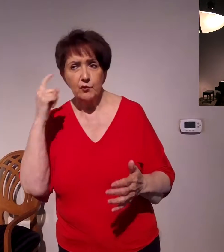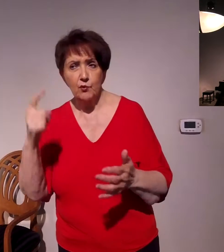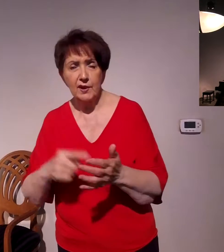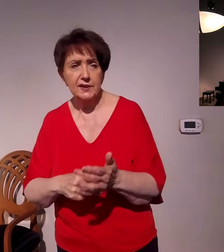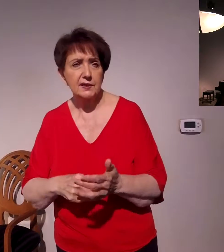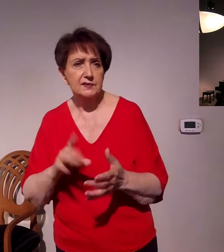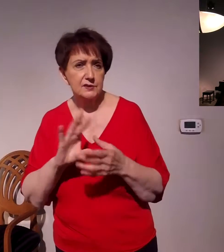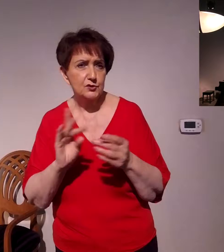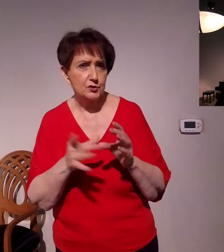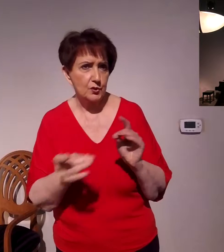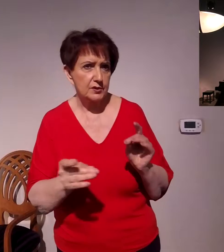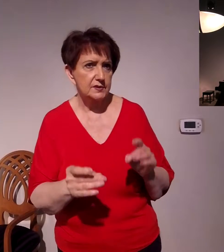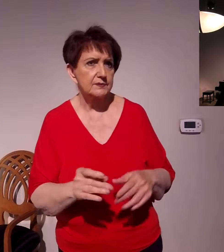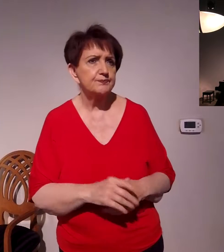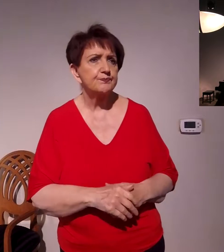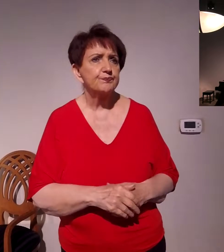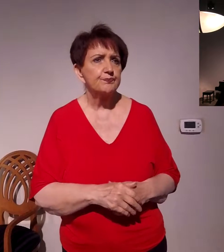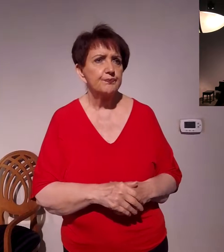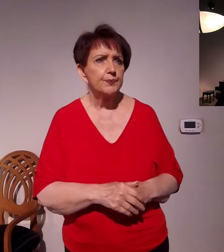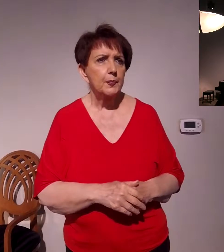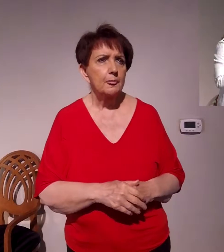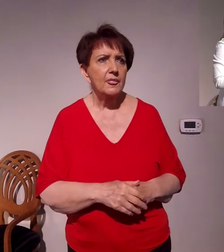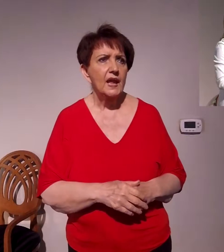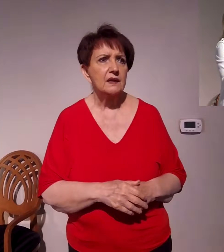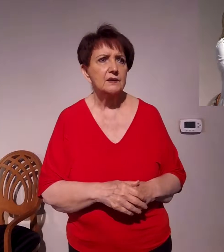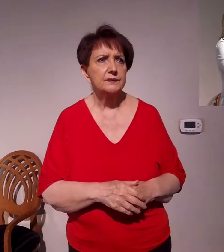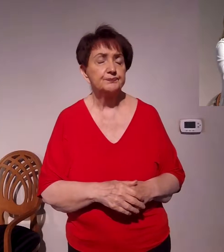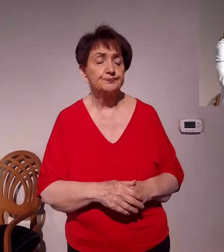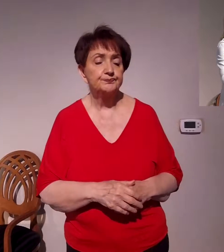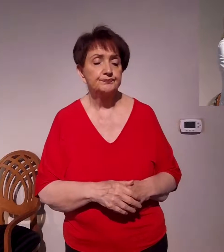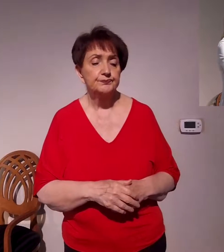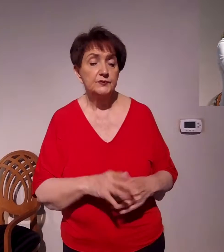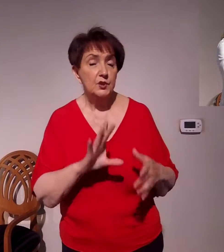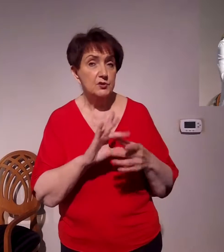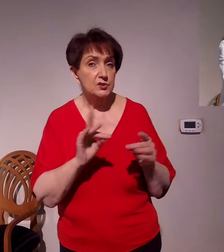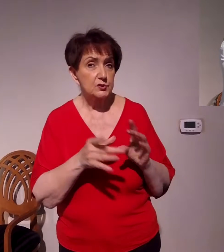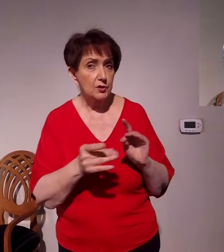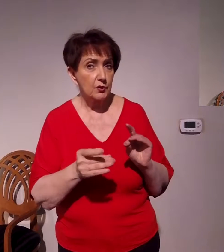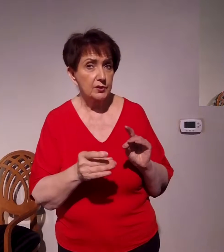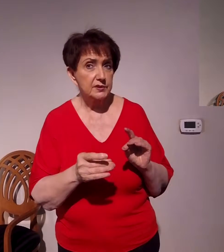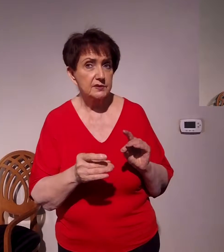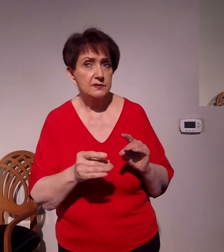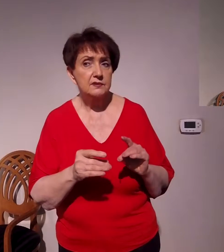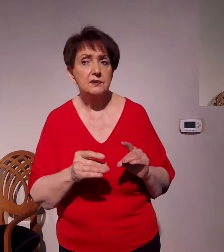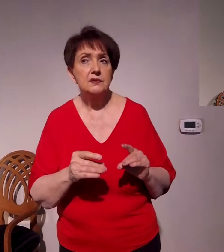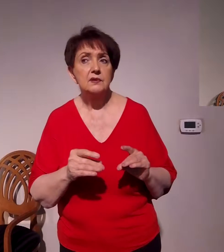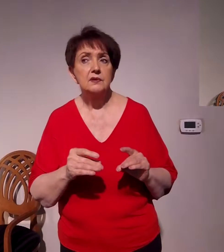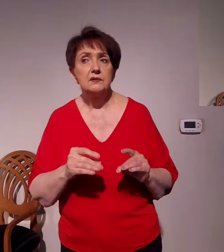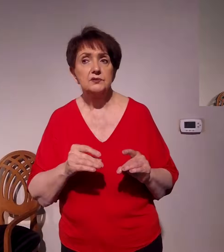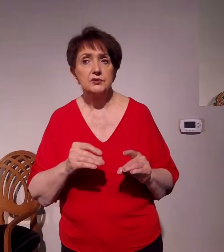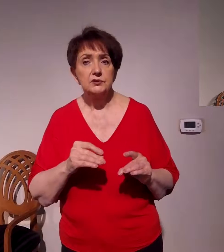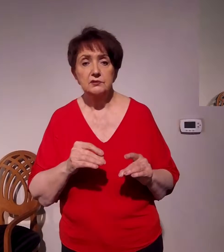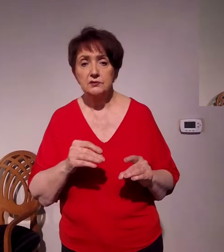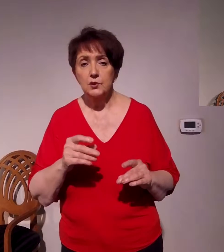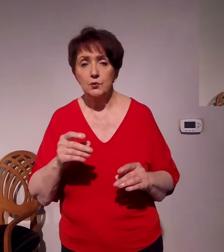say. Okay, we've got some in the house. And these parables turned this worldly wisdom on its